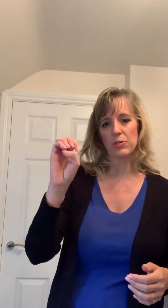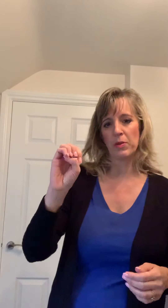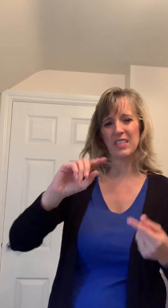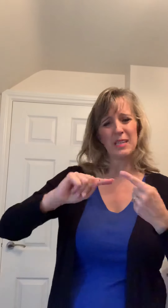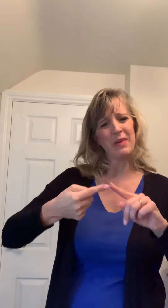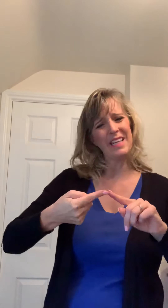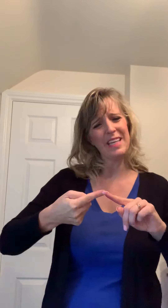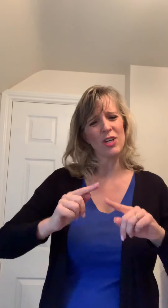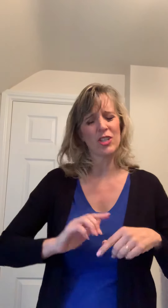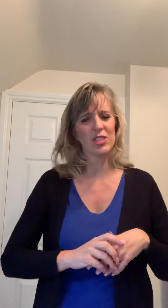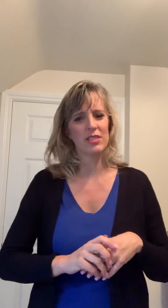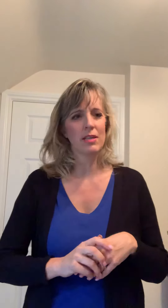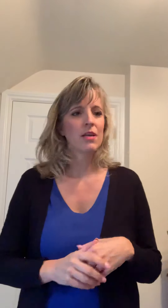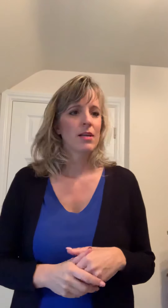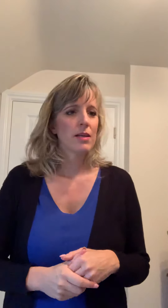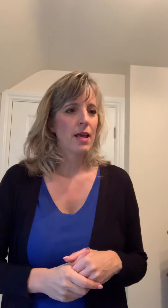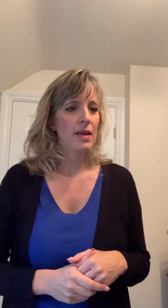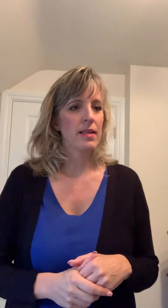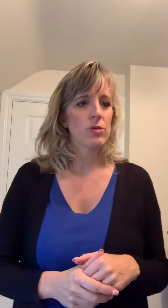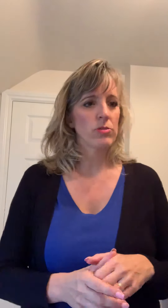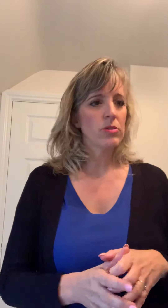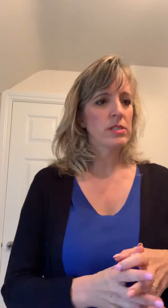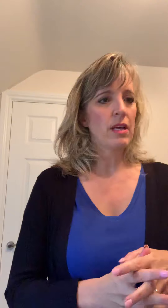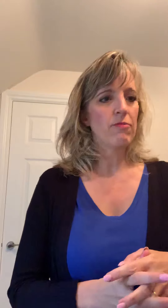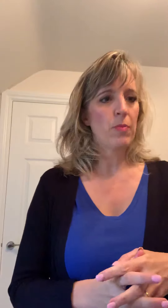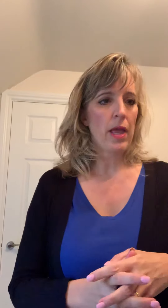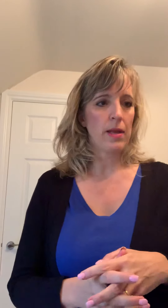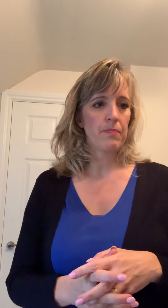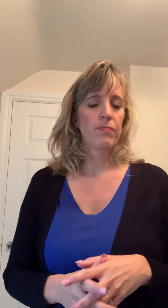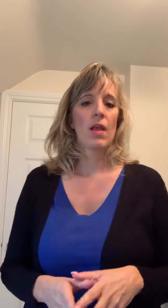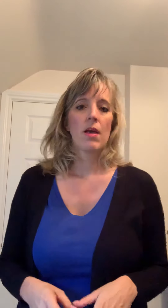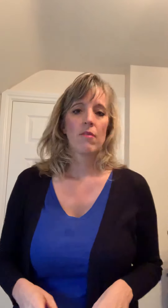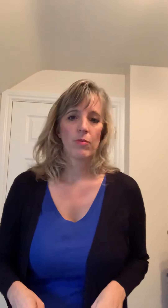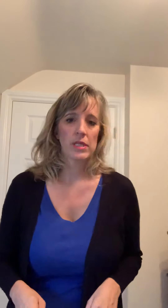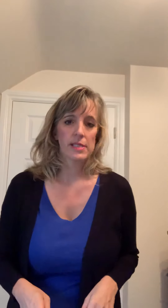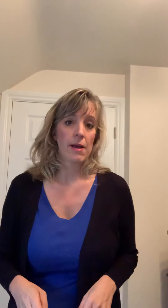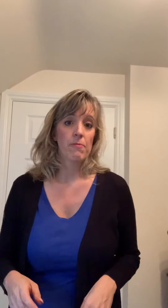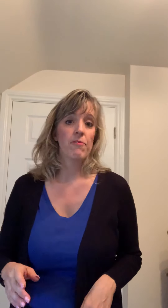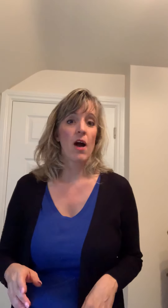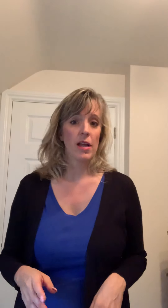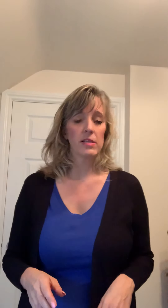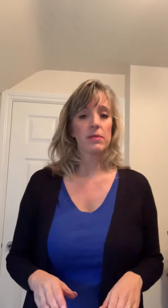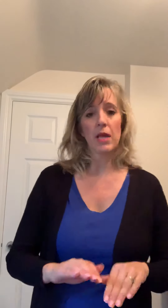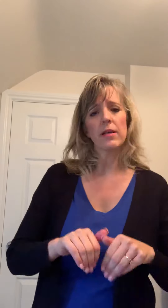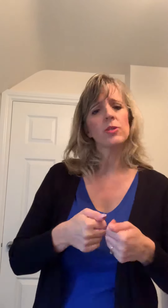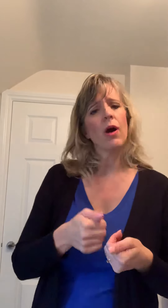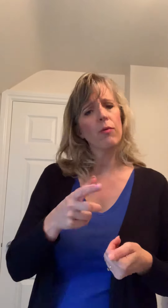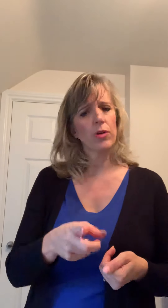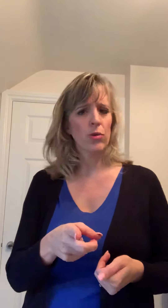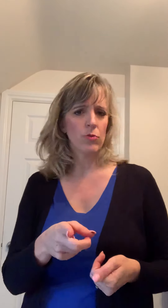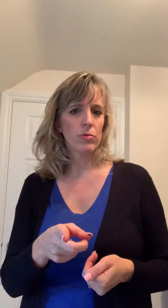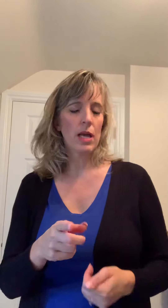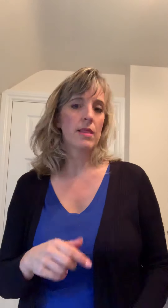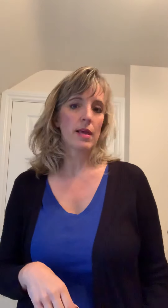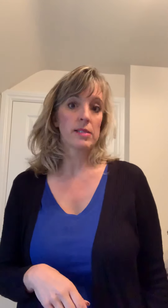spell knee, my knee hurts. Okay, and that's also the sign for pain. If you want to say, I'm fine, somebody asks you, how are you? And they say,